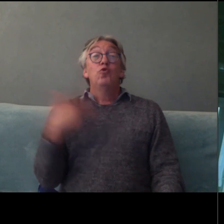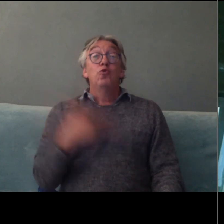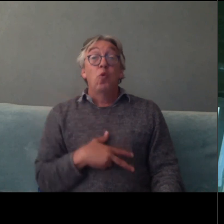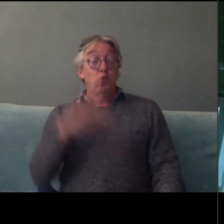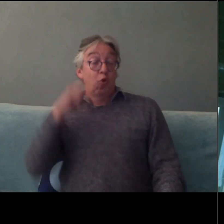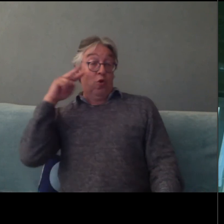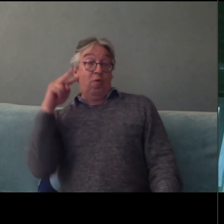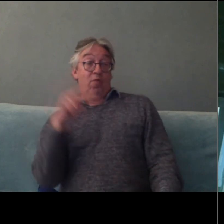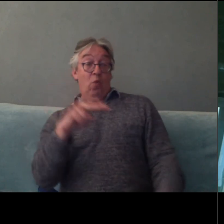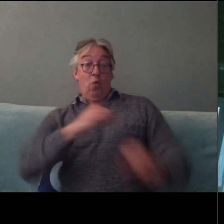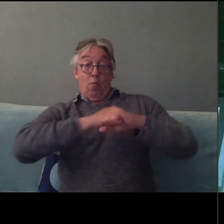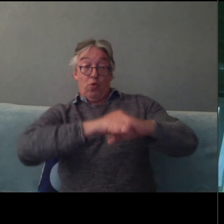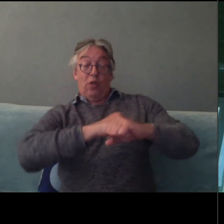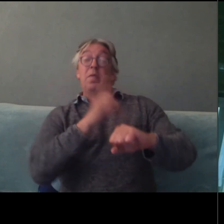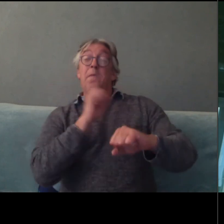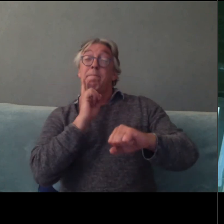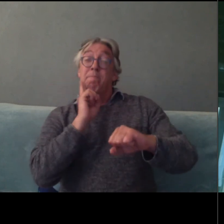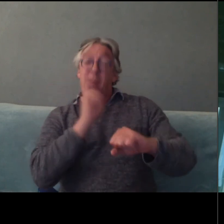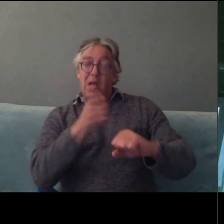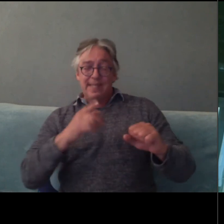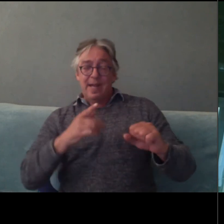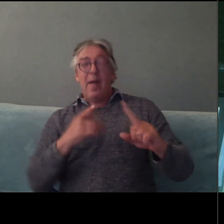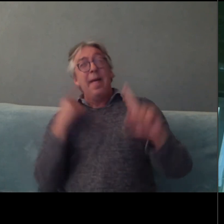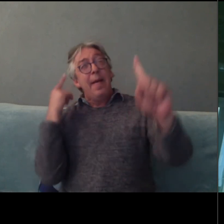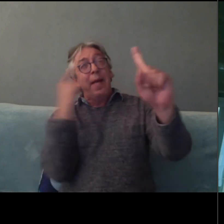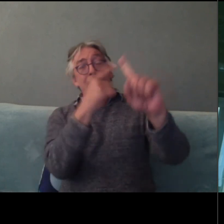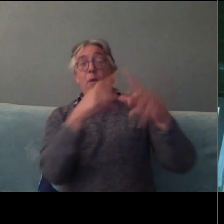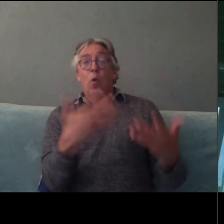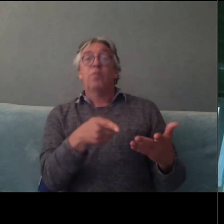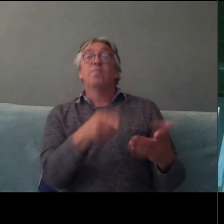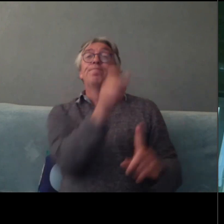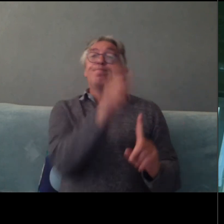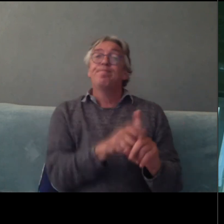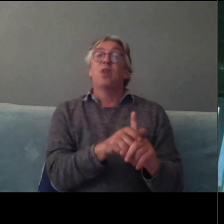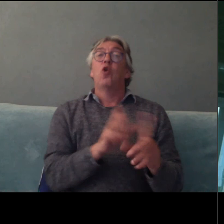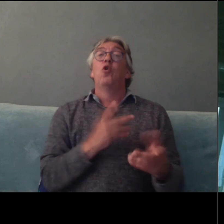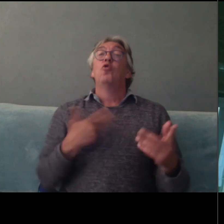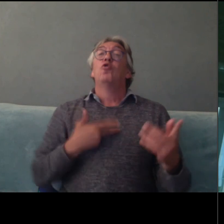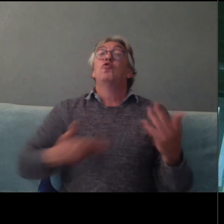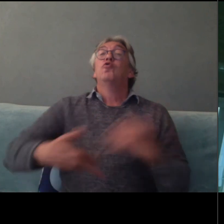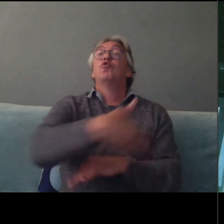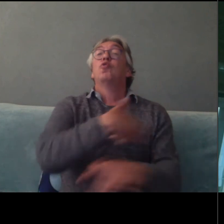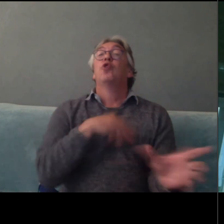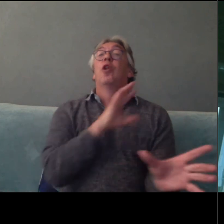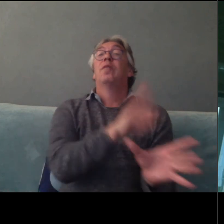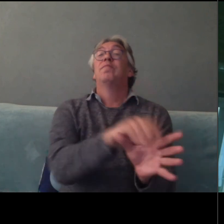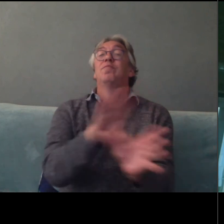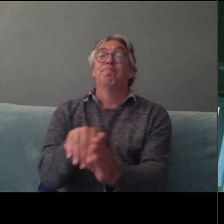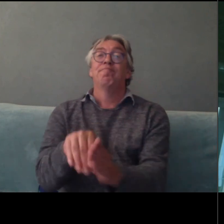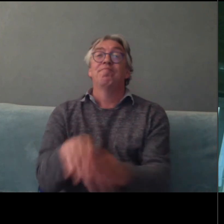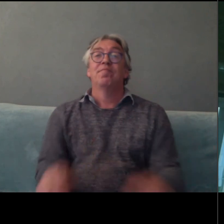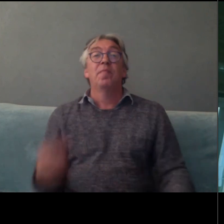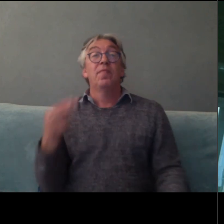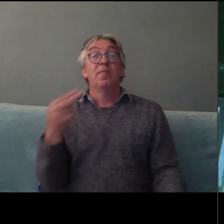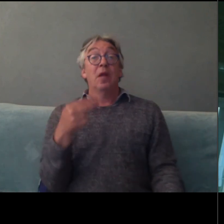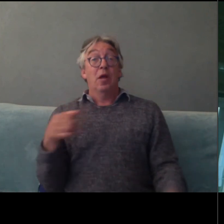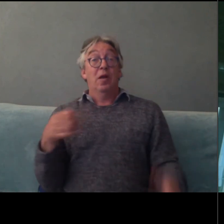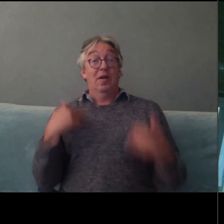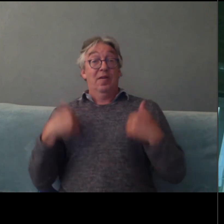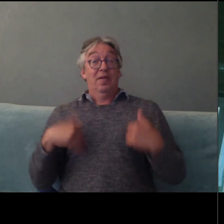Very good point. Thank you very much, Giampiero. I would just, as we're running a little bit out of time, I would just like to